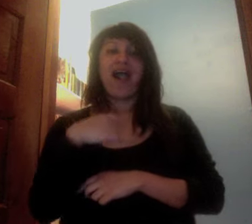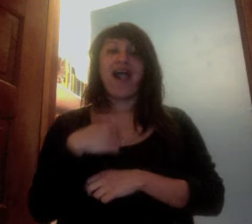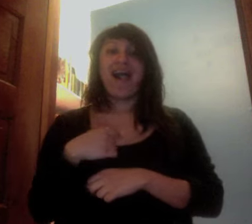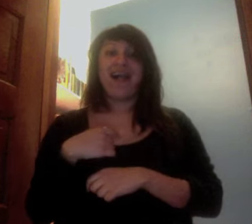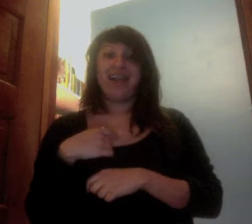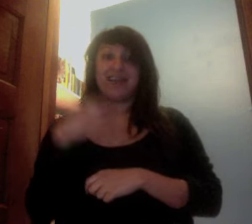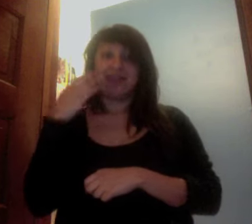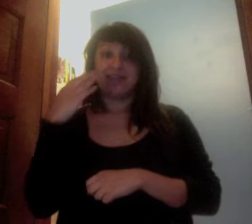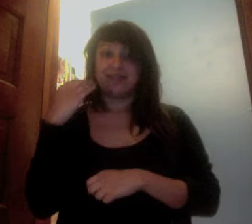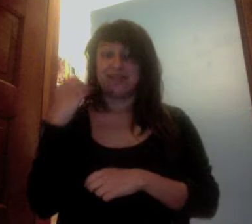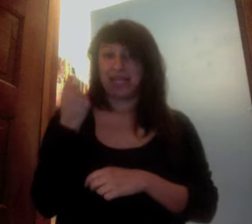either.